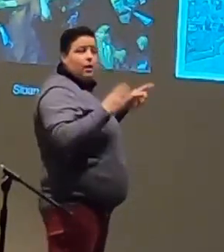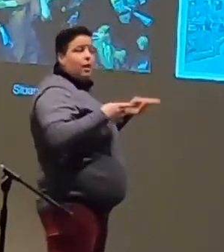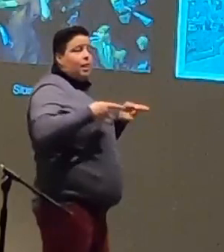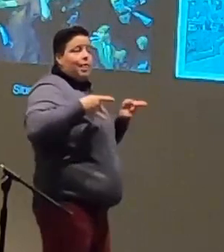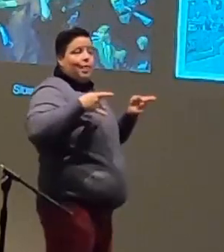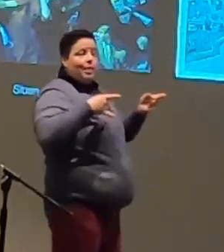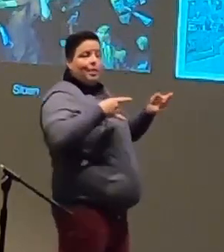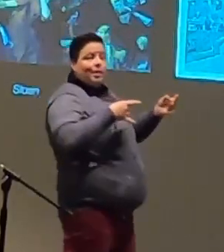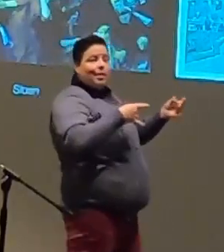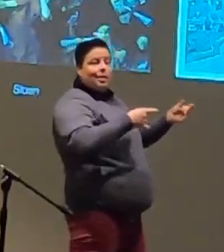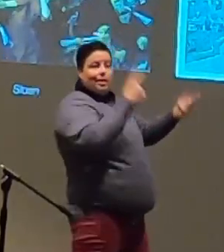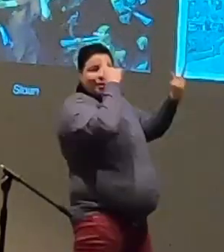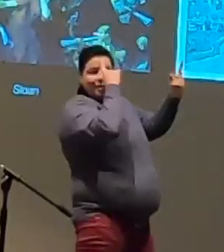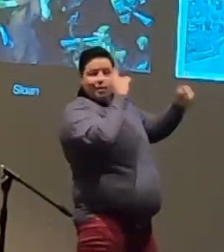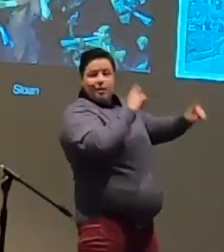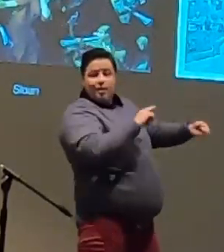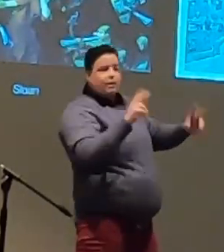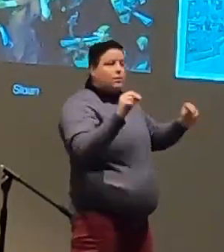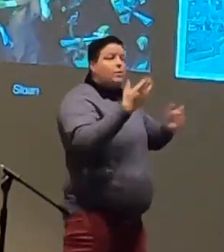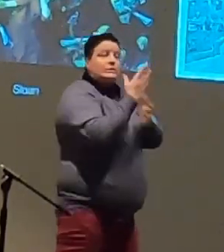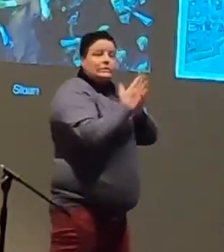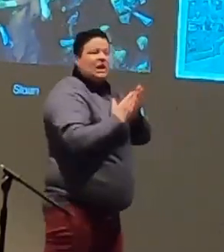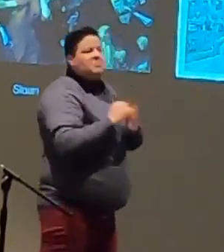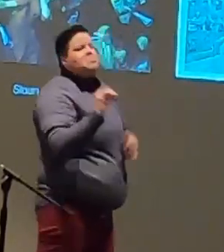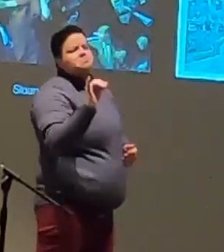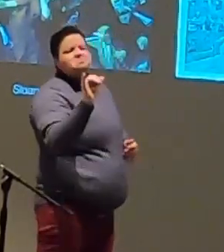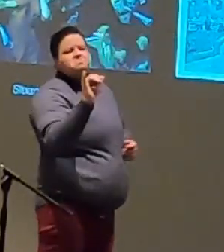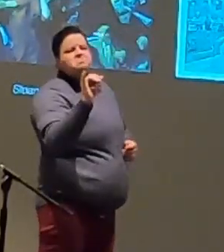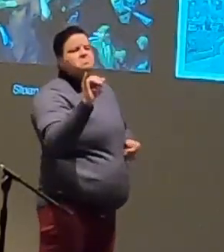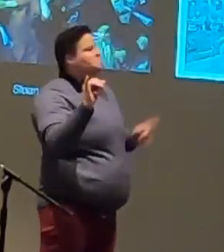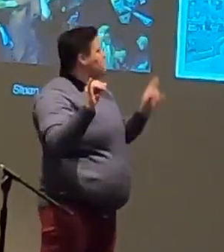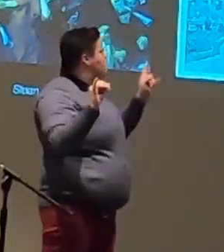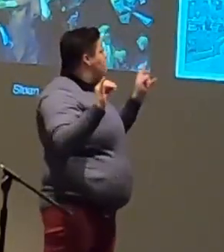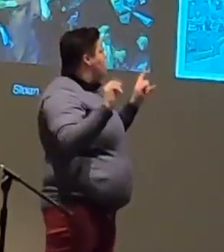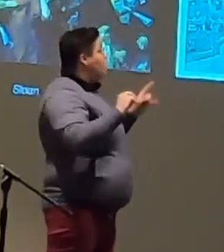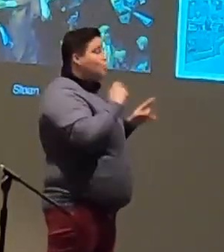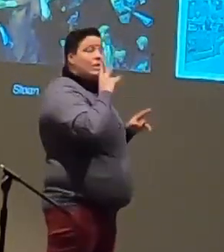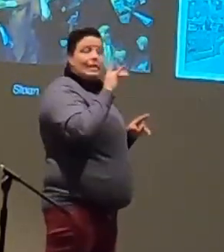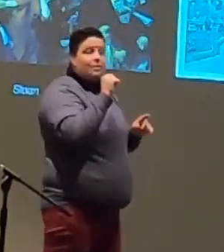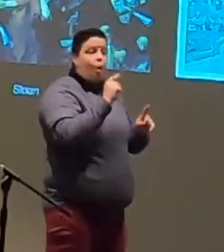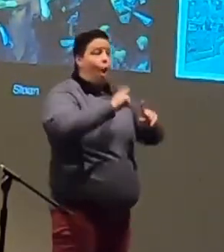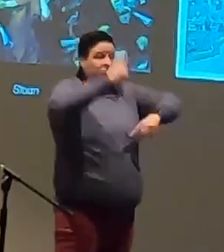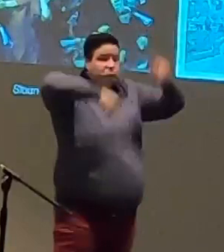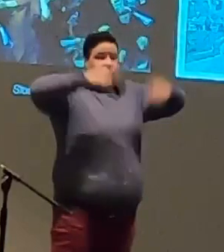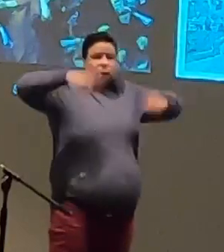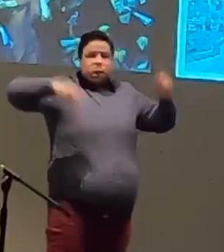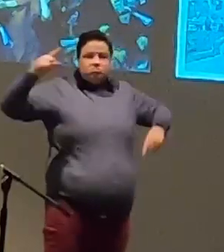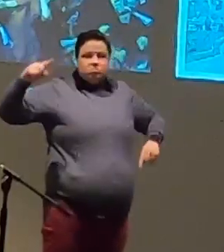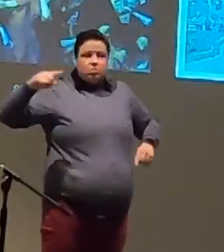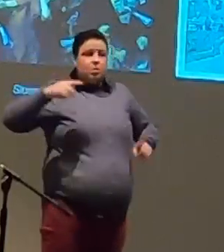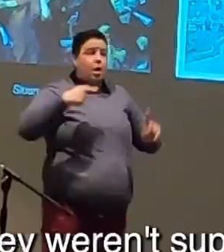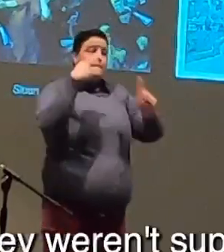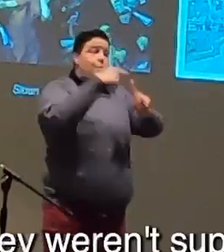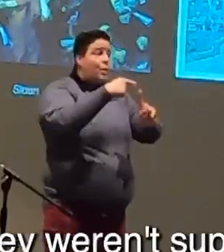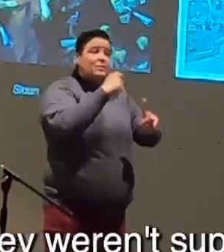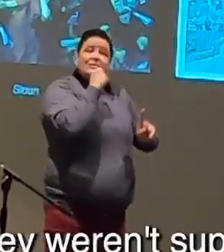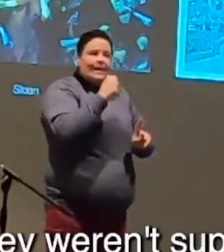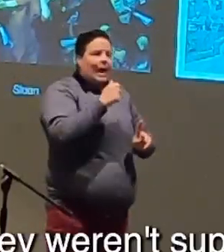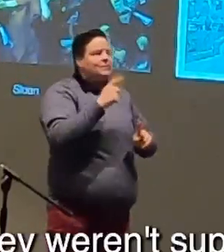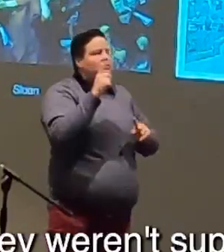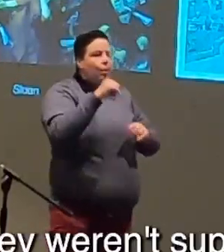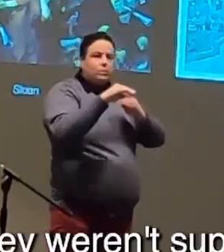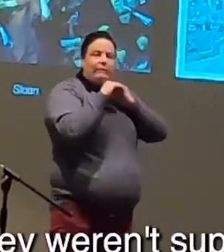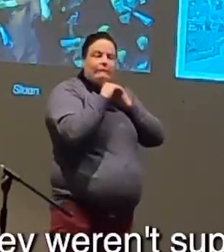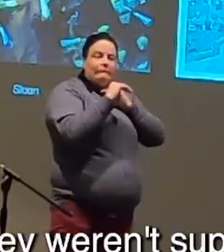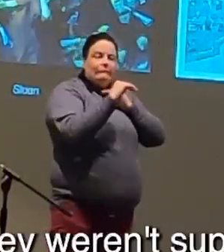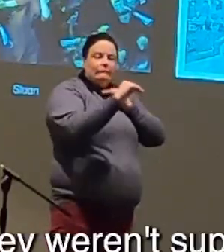flow together. Some of them are kind of similar, but they're all very disjointed. And that wasn't the point. They weren't supposed to